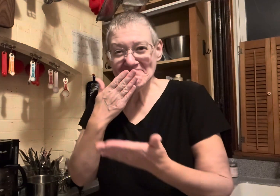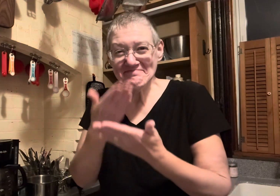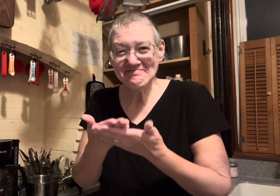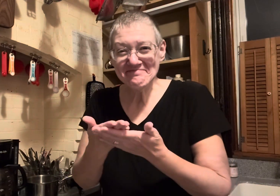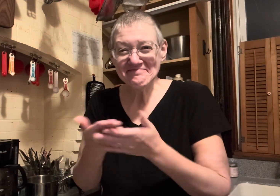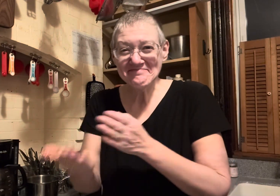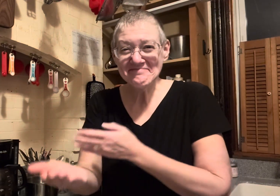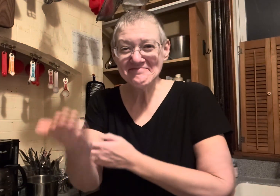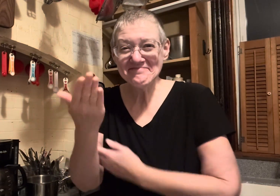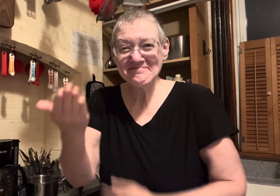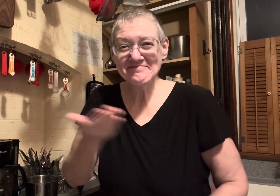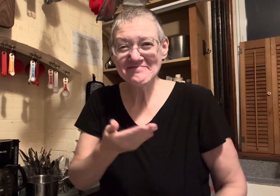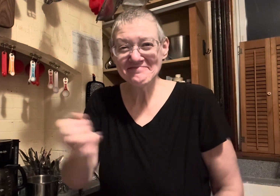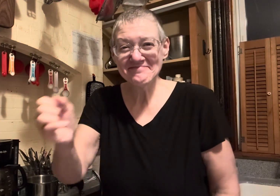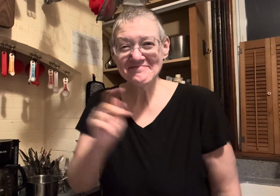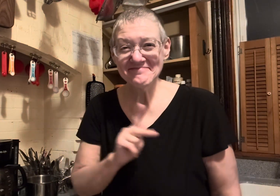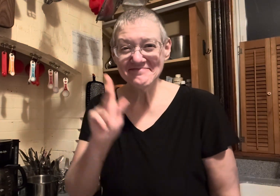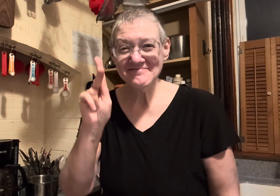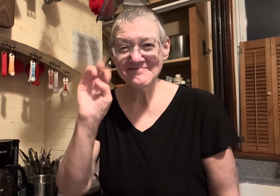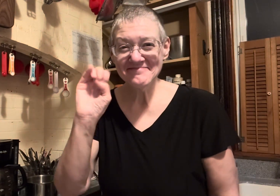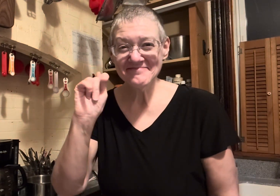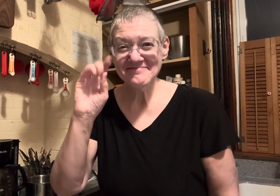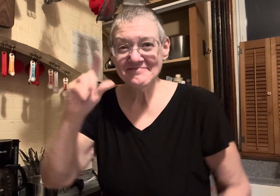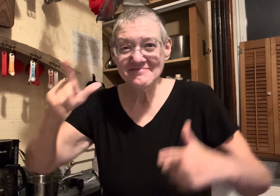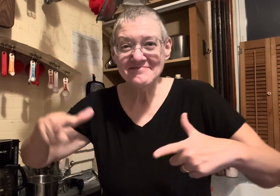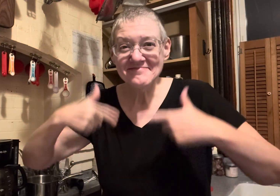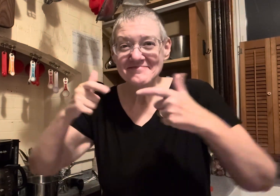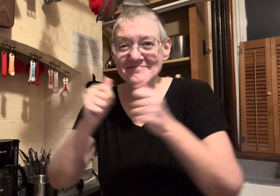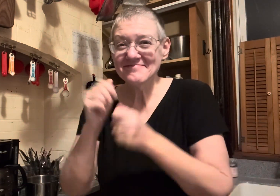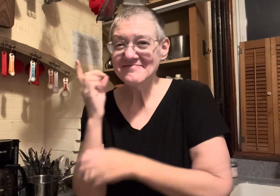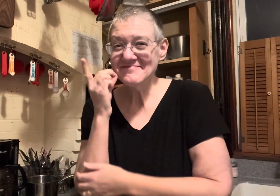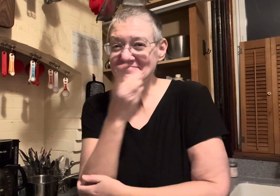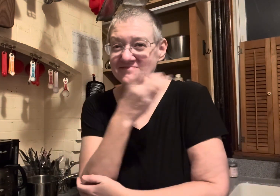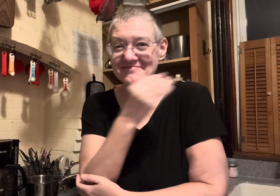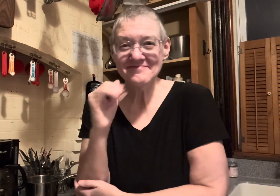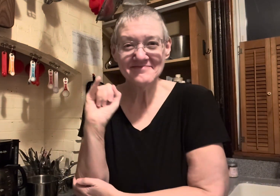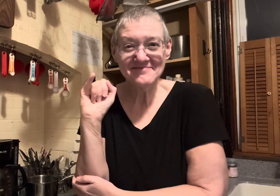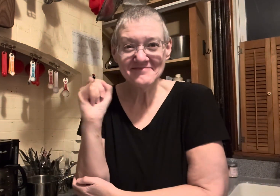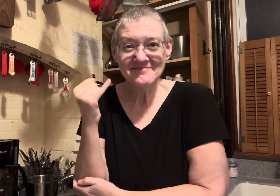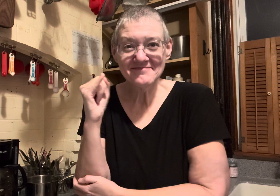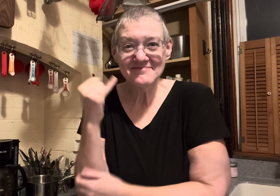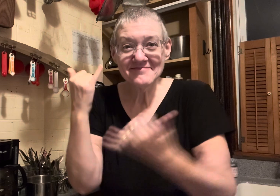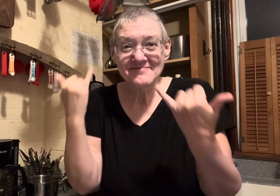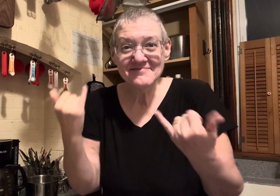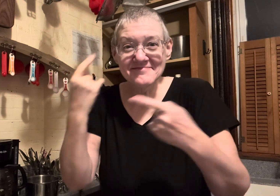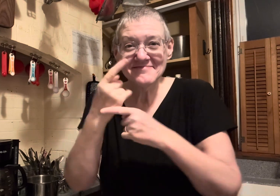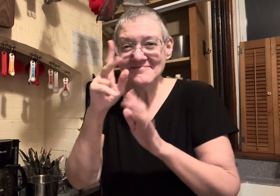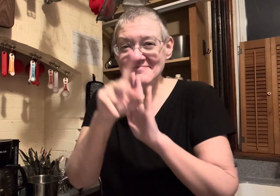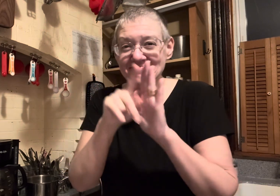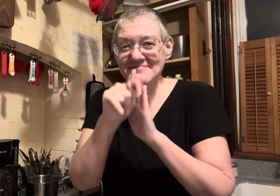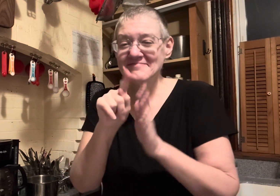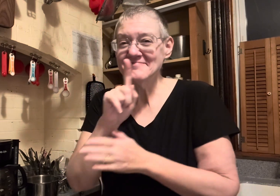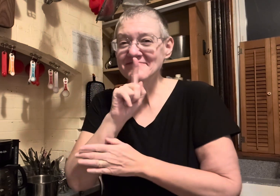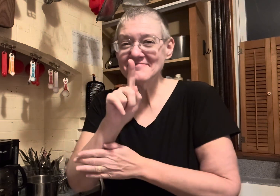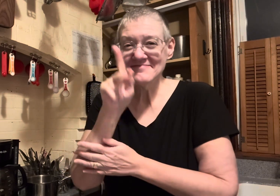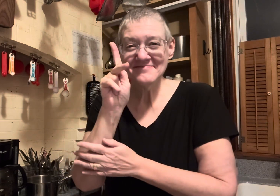Good morning and welcome back to Keto Living with Dale and Judith. Today's video